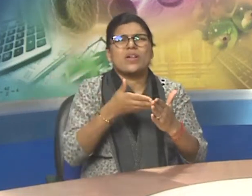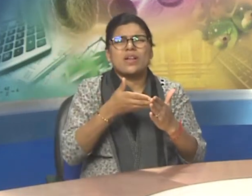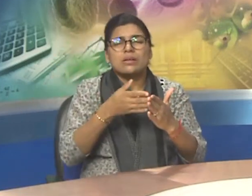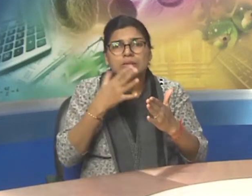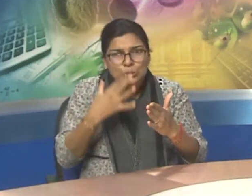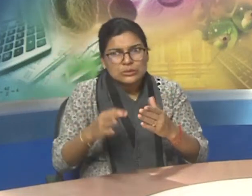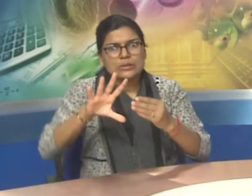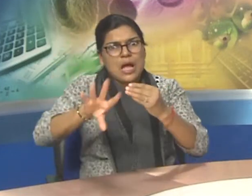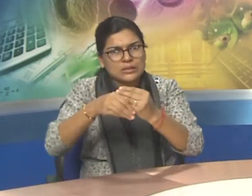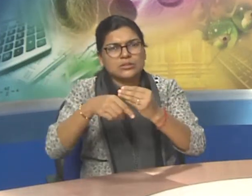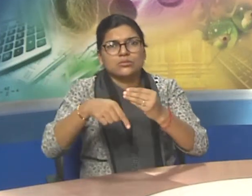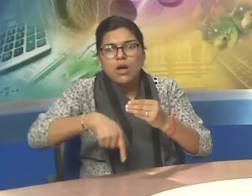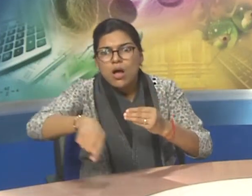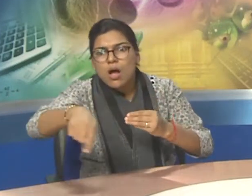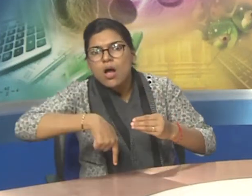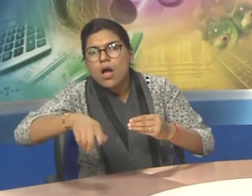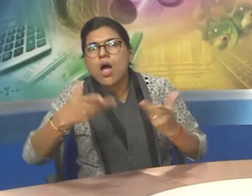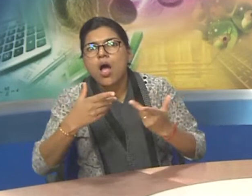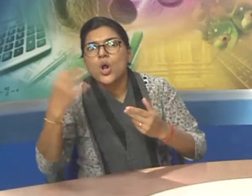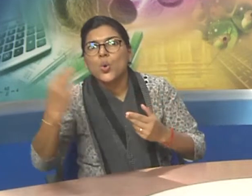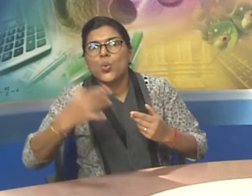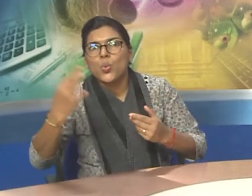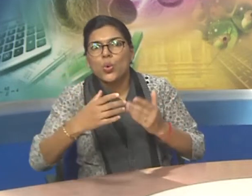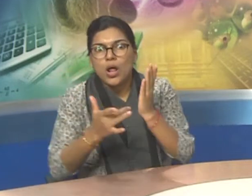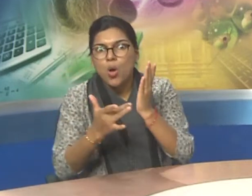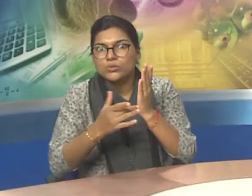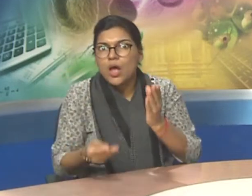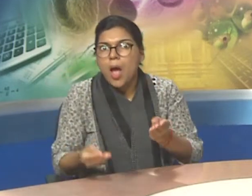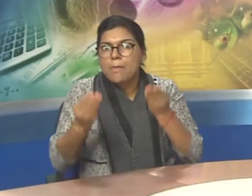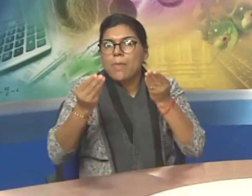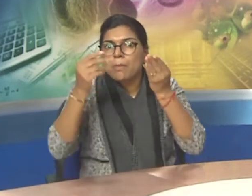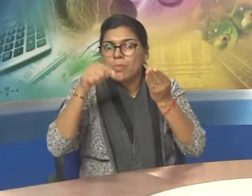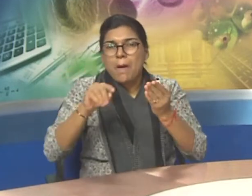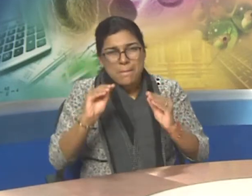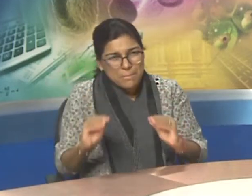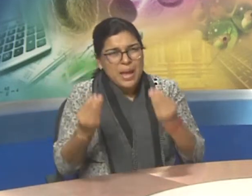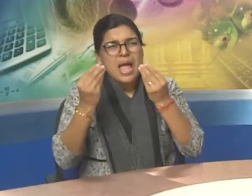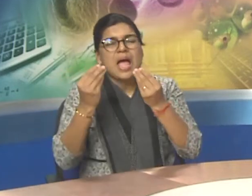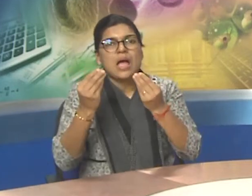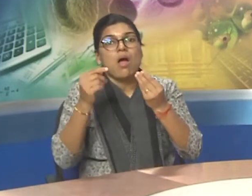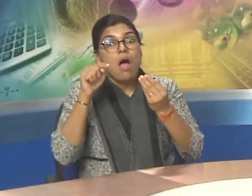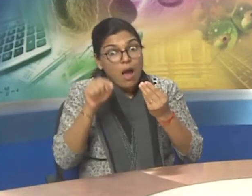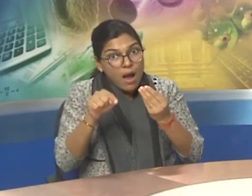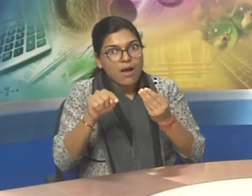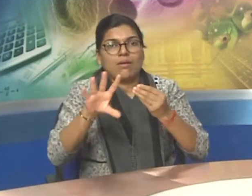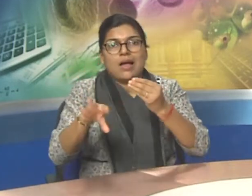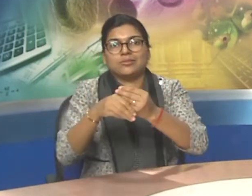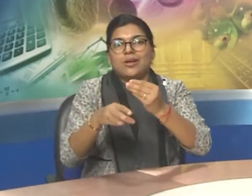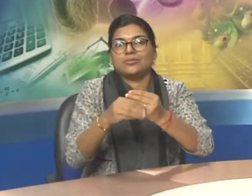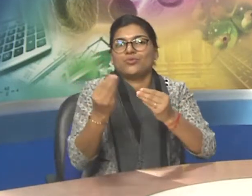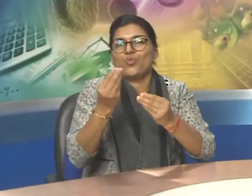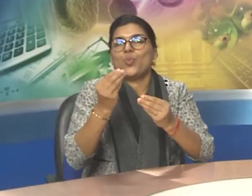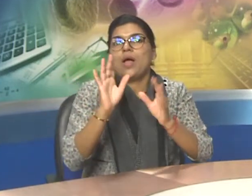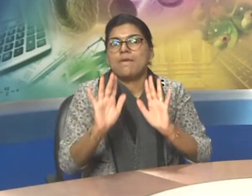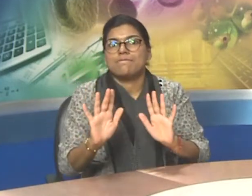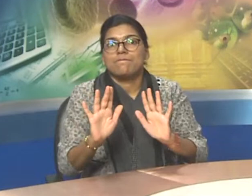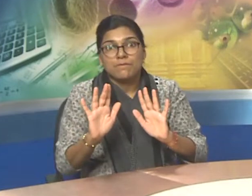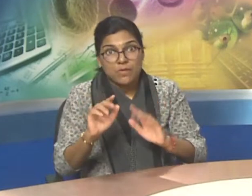So the first law states that books are for use. We know that nowadays we have